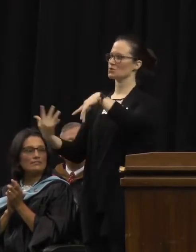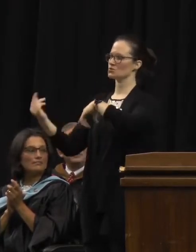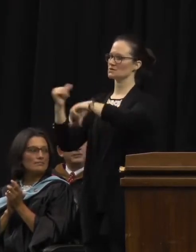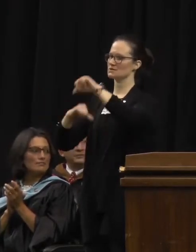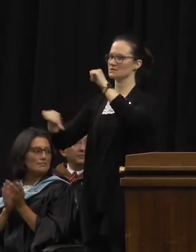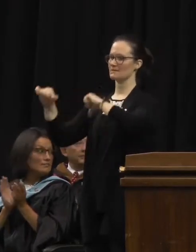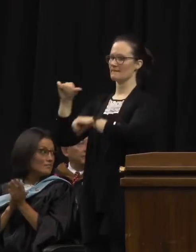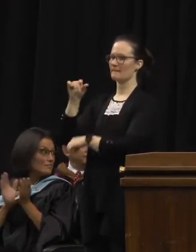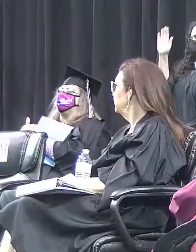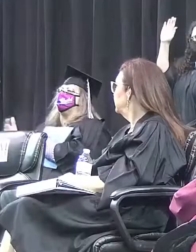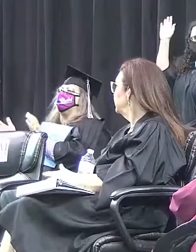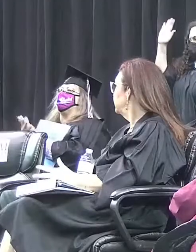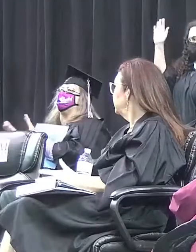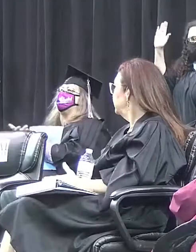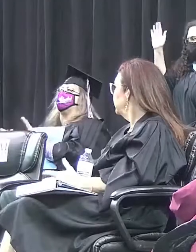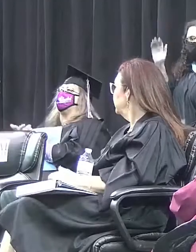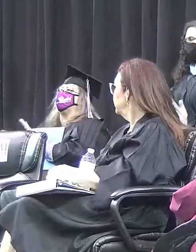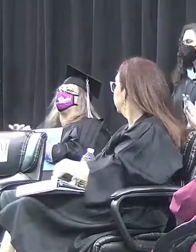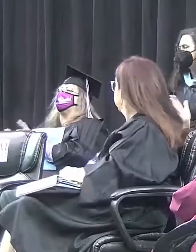Shannon Bradley.